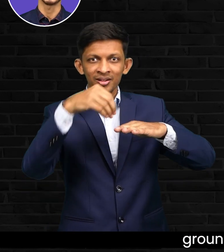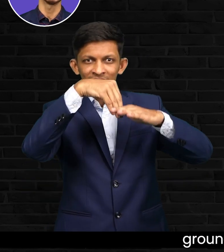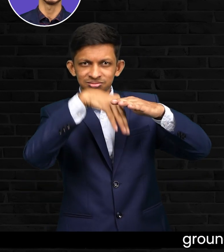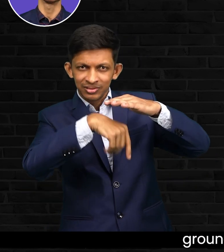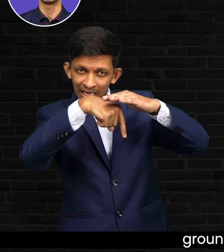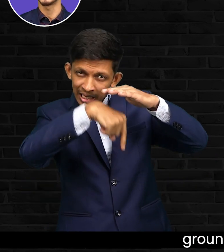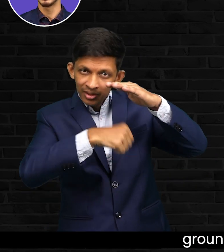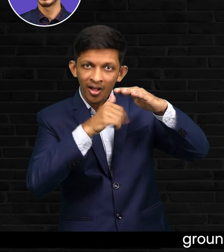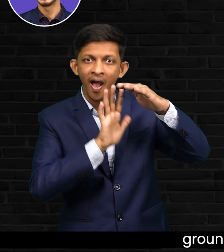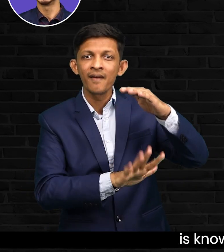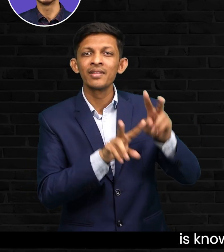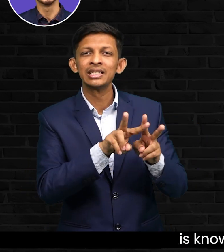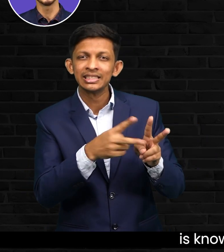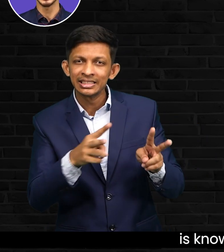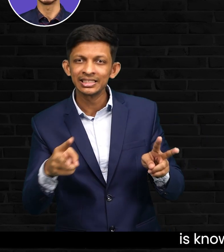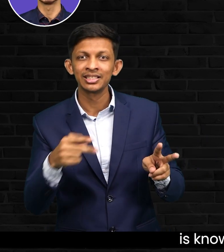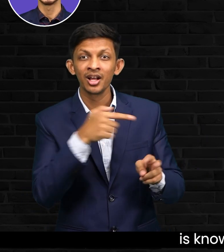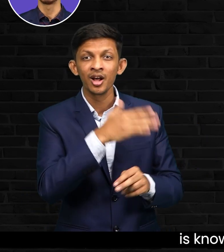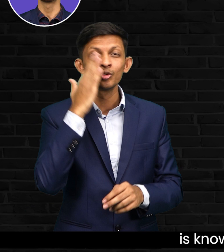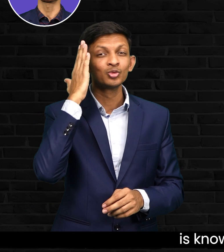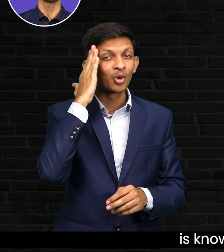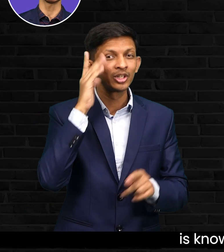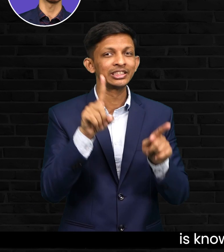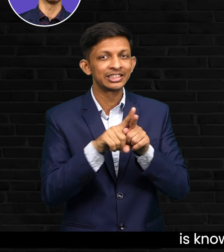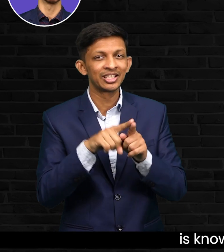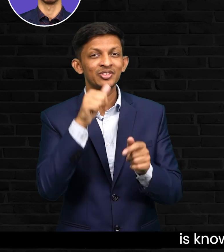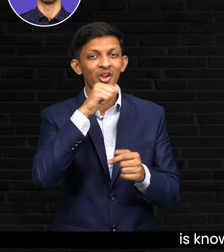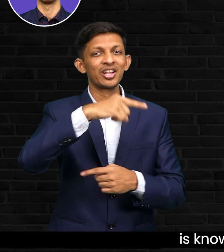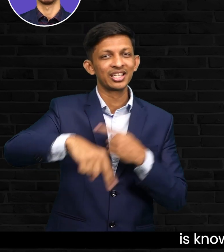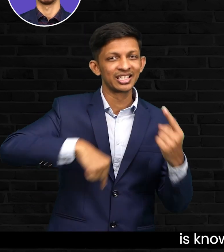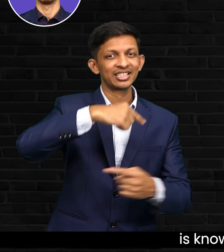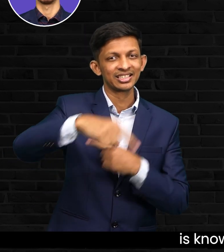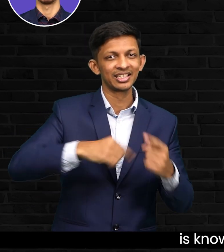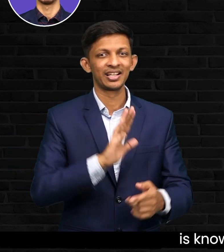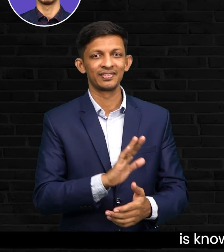groundwater channels, etc., is known as the water cycle.